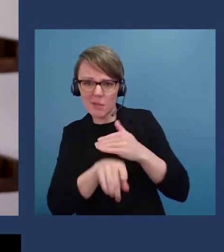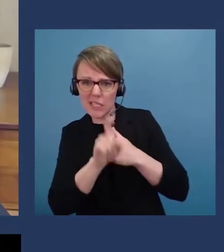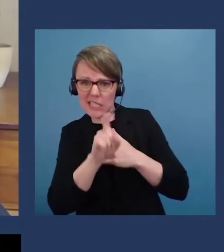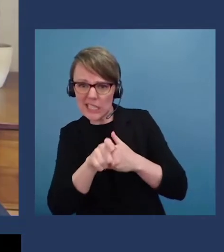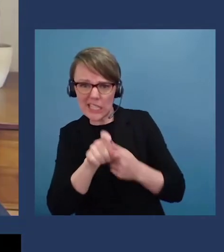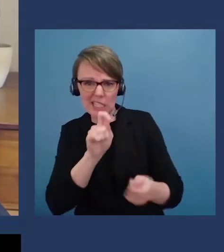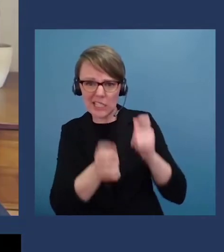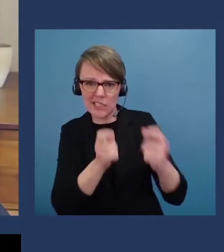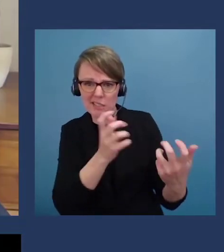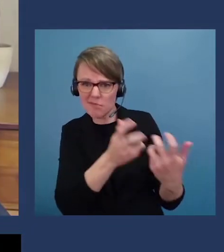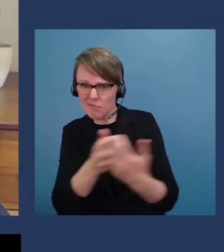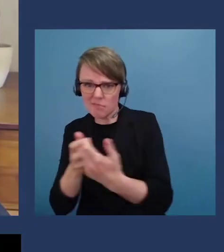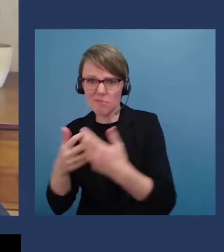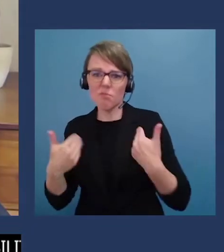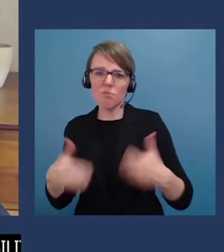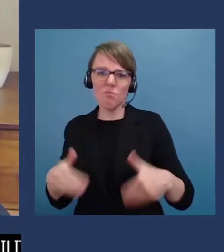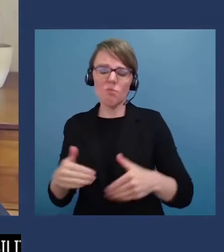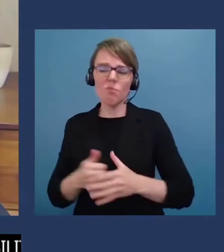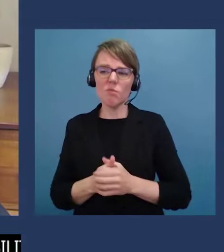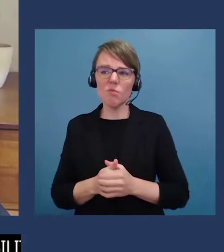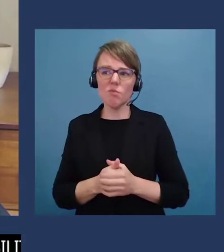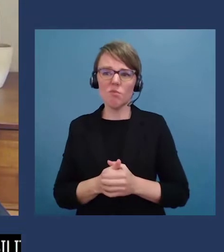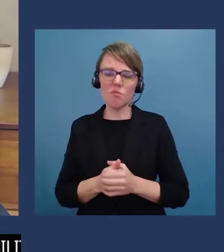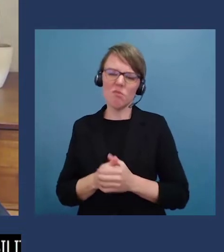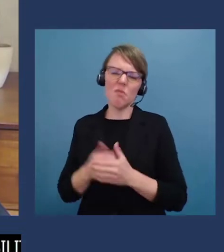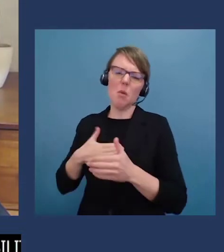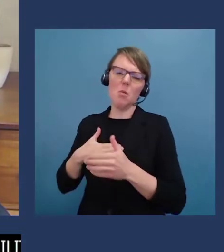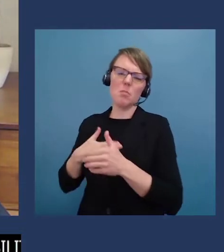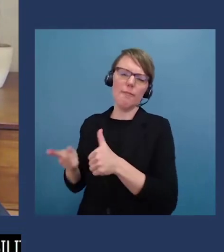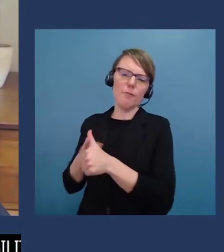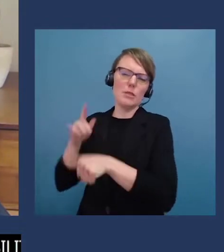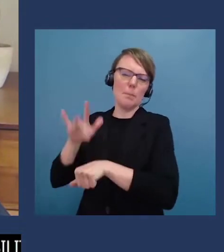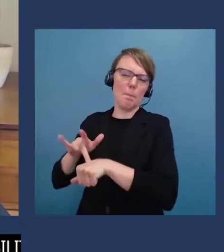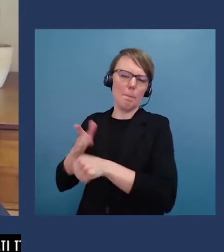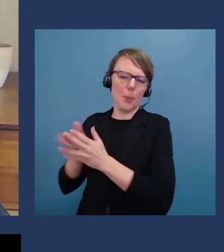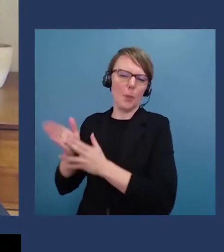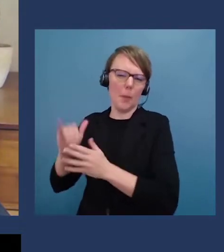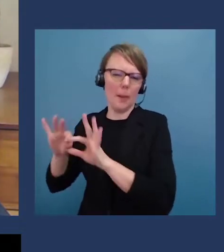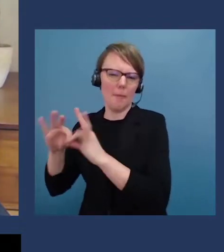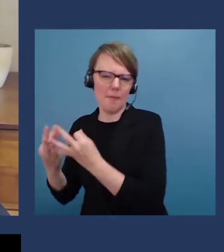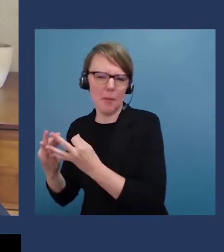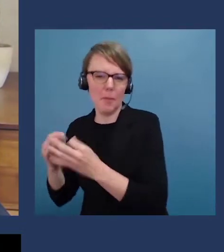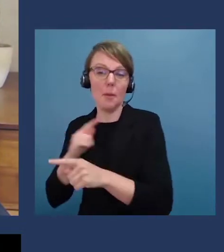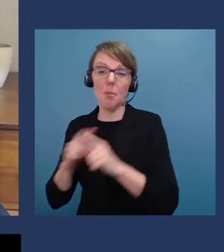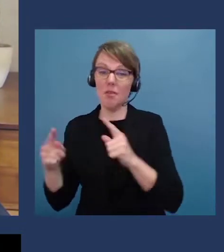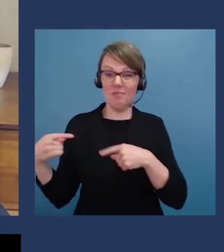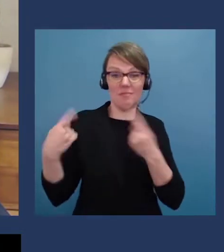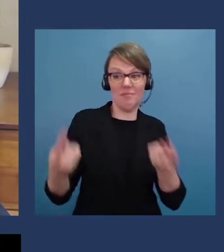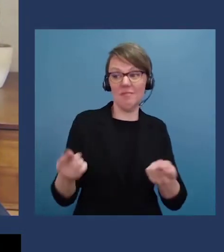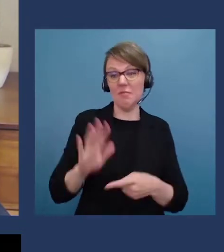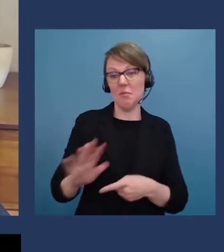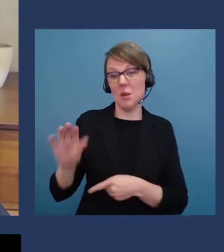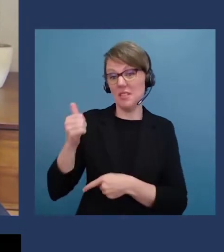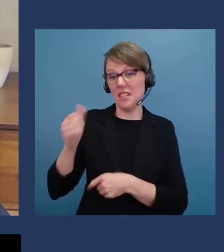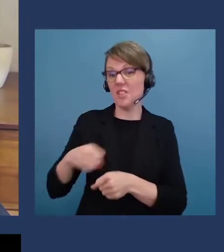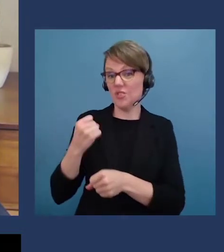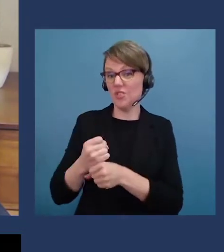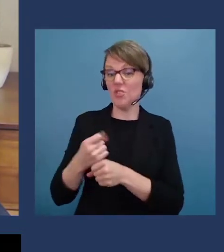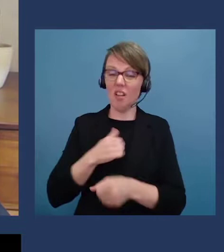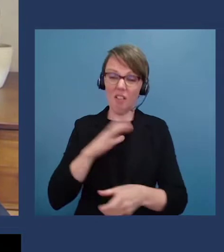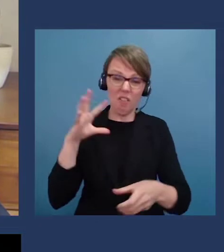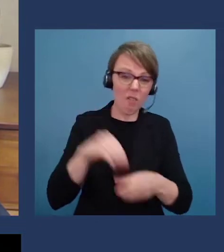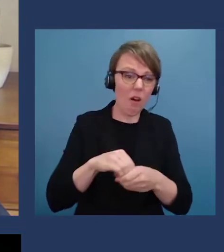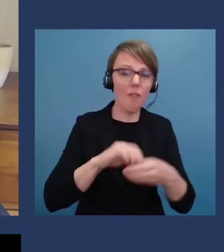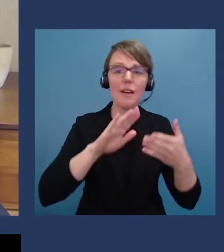many times. Can you share with us what accessibility means to you? Again, thank you so much,